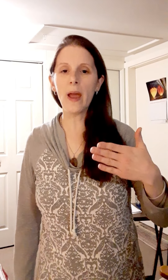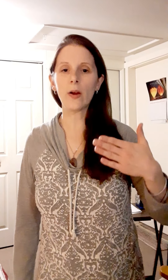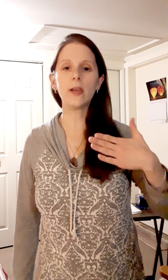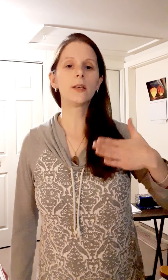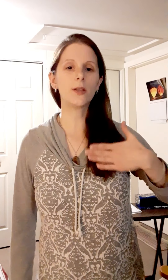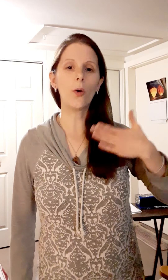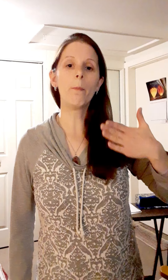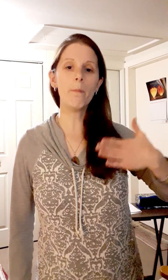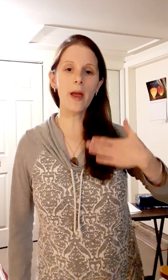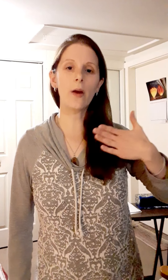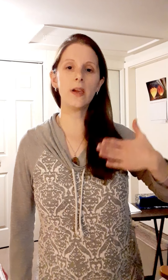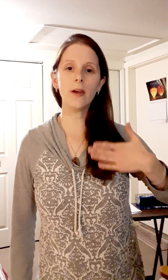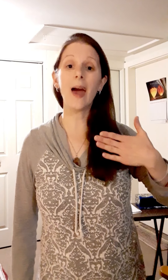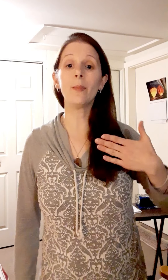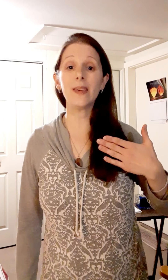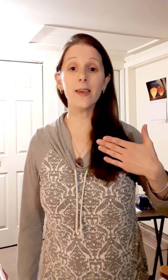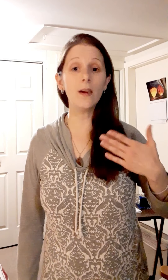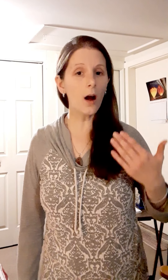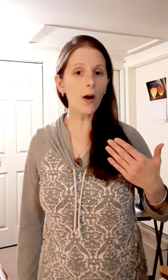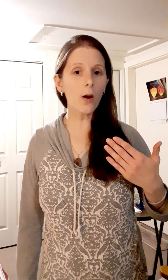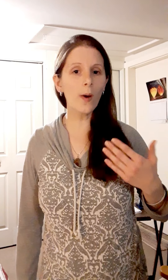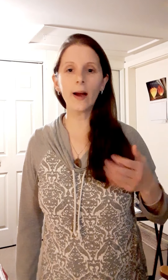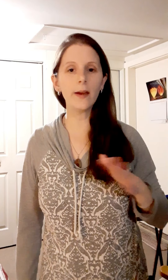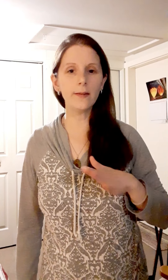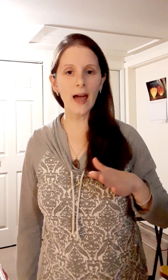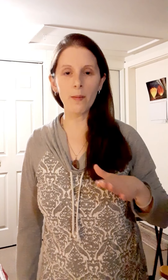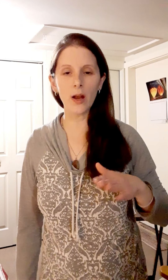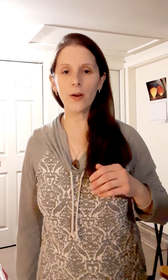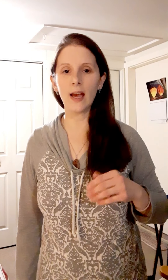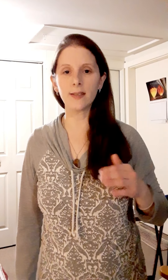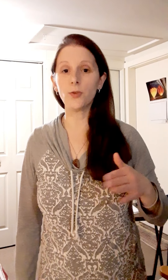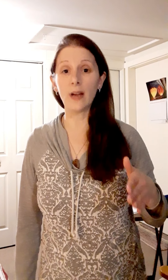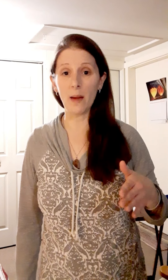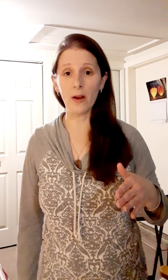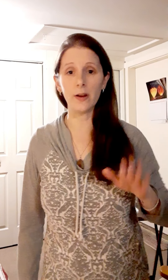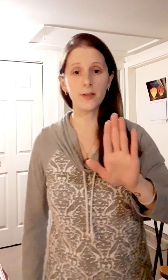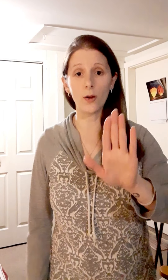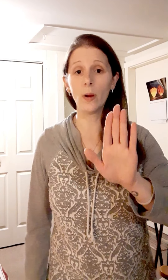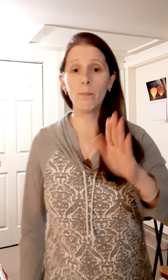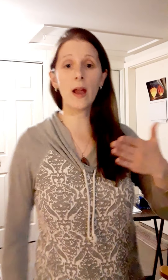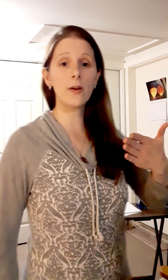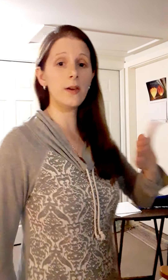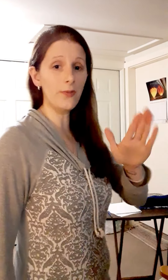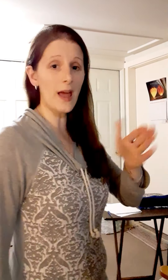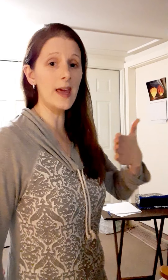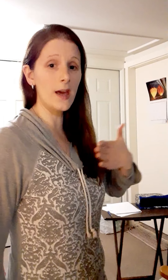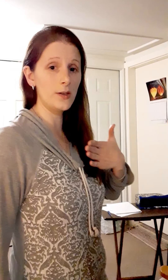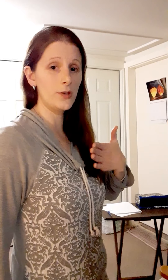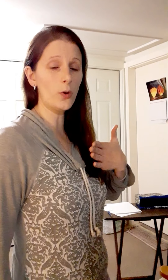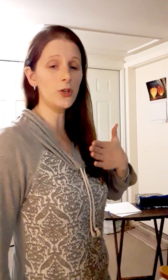Merry. So Merry, Merry, not Mary as in you got married. So Merry, flat hand towards